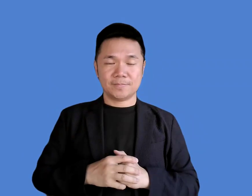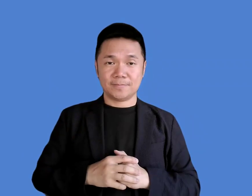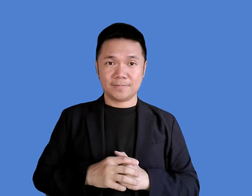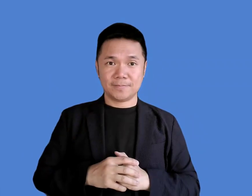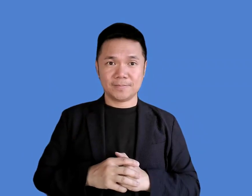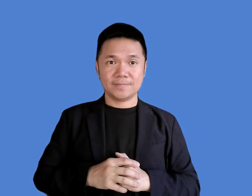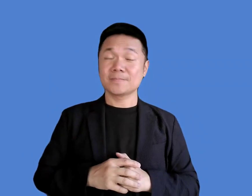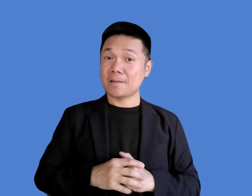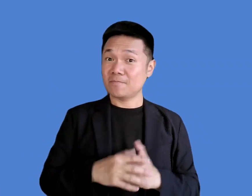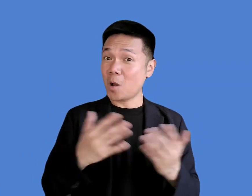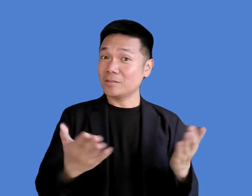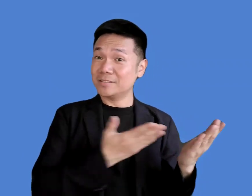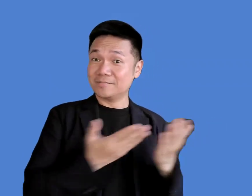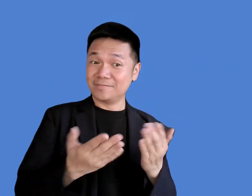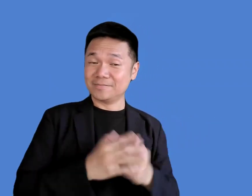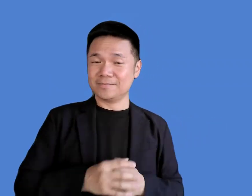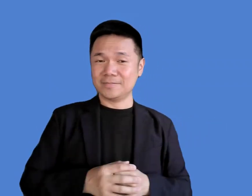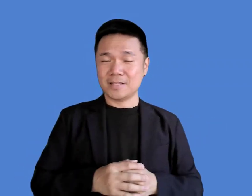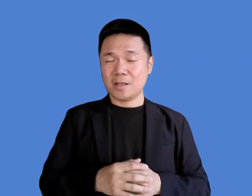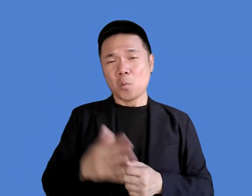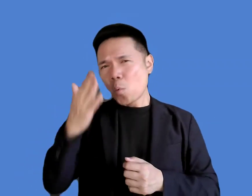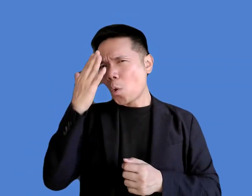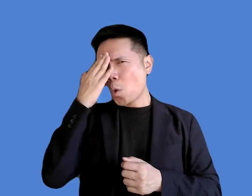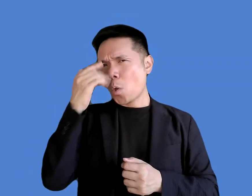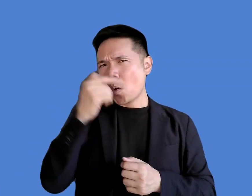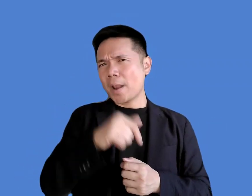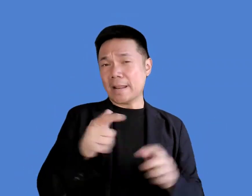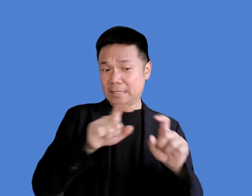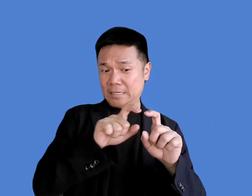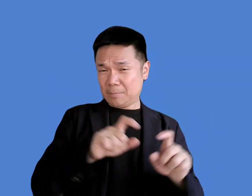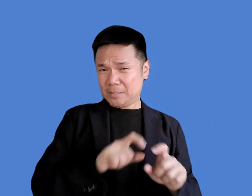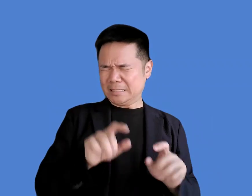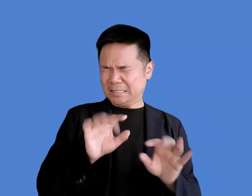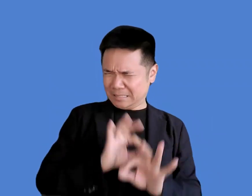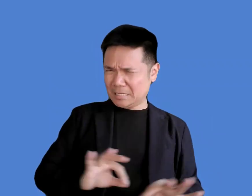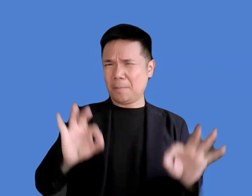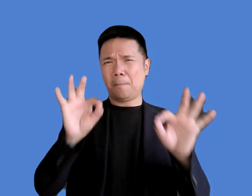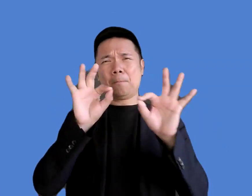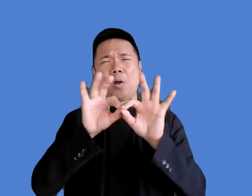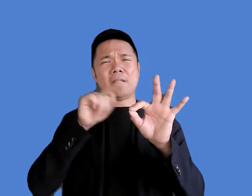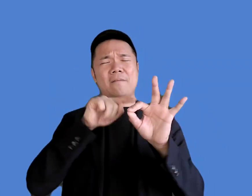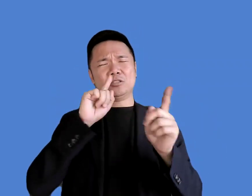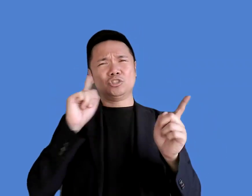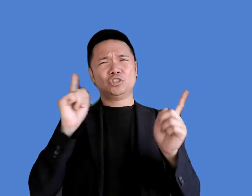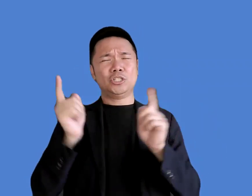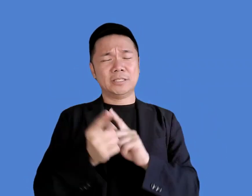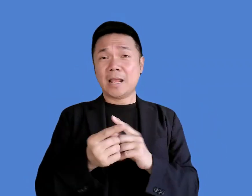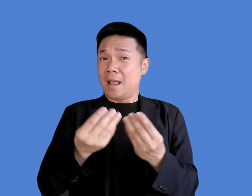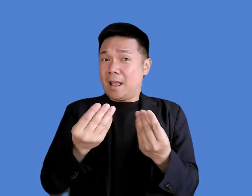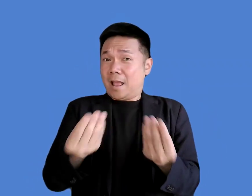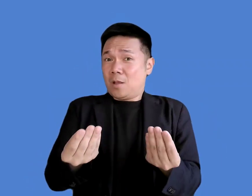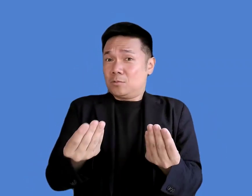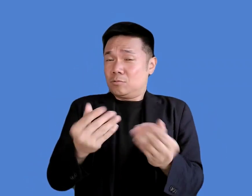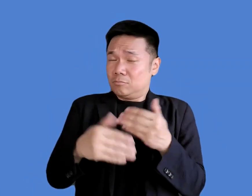now translate that, you know, knowing that companies are so an important motor of change for innovation, how do we then get them to